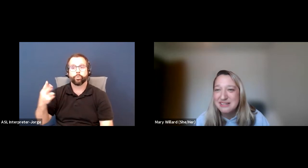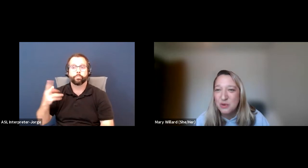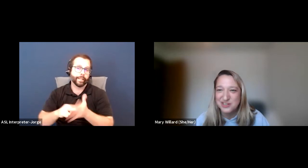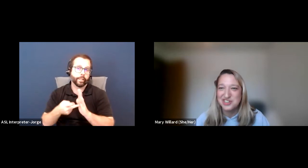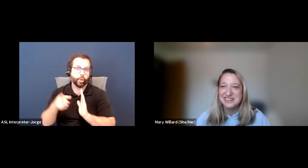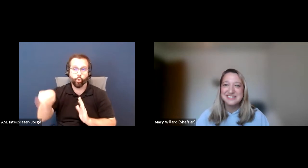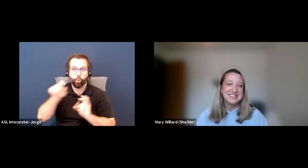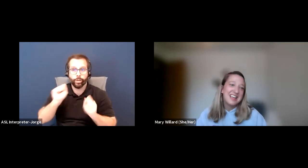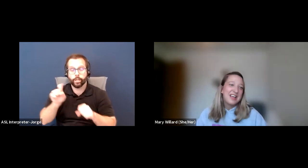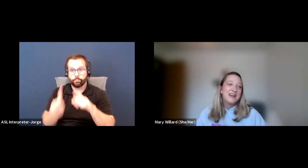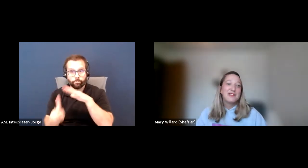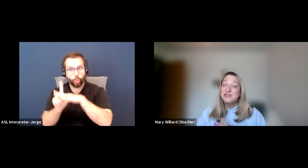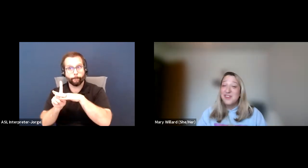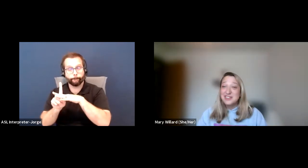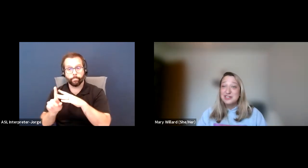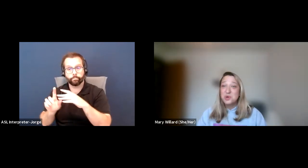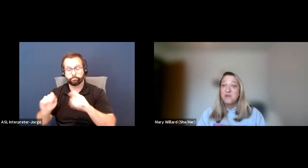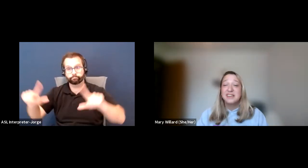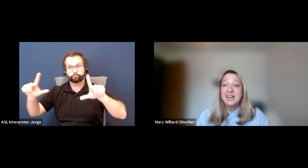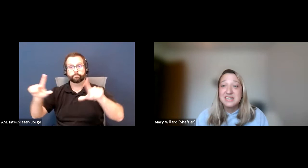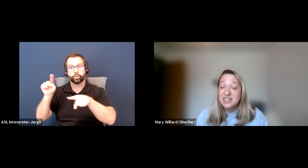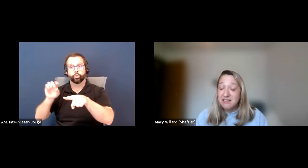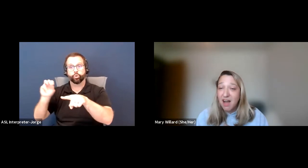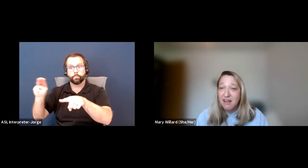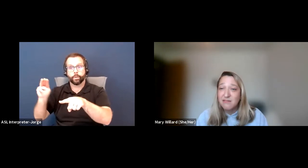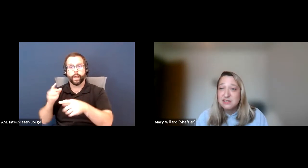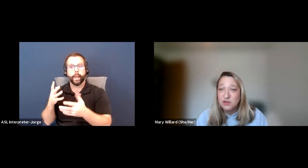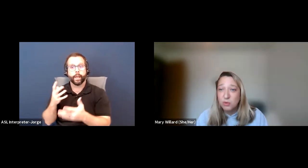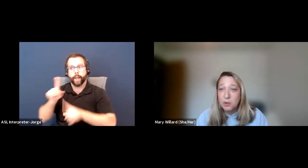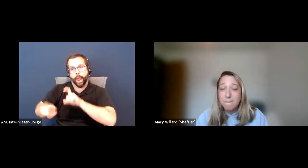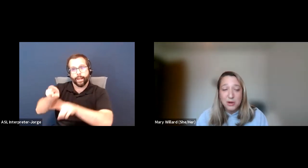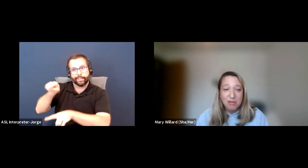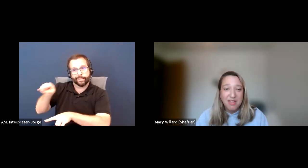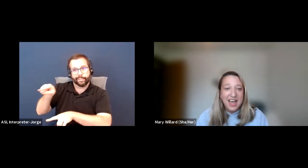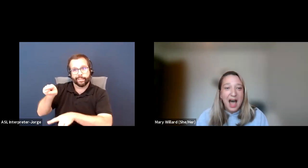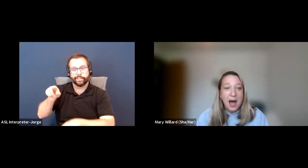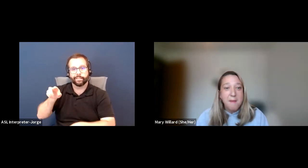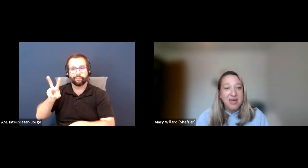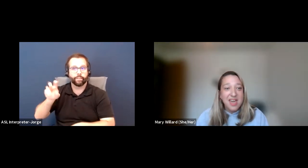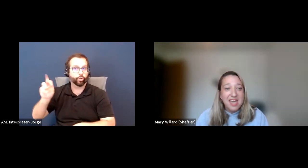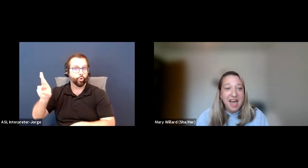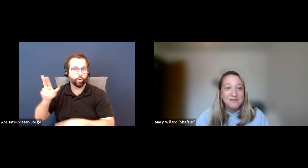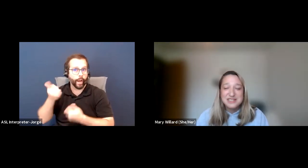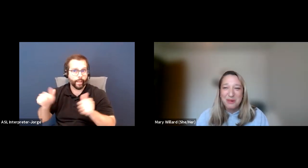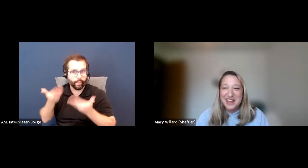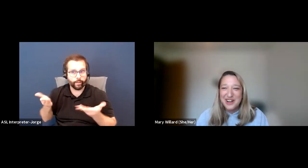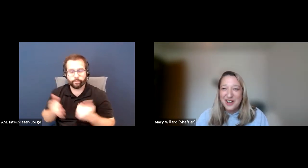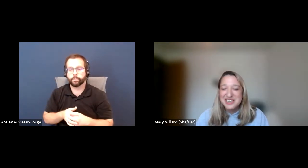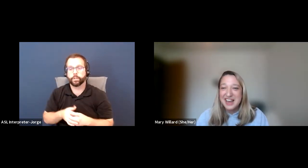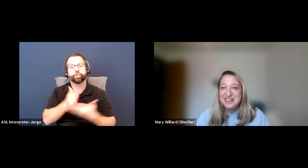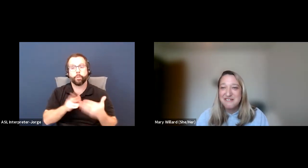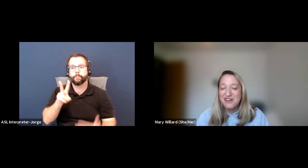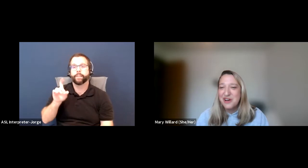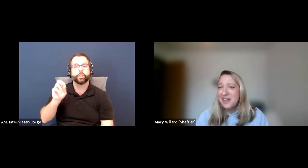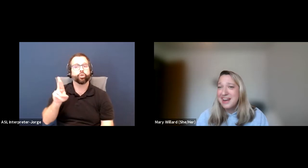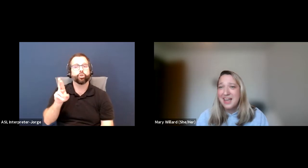and ask questions. For those vendors who have elected to not have a Zoom room booth, they have supplied